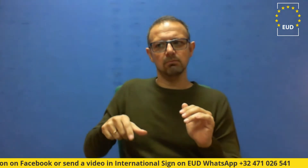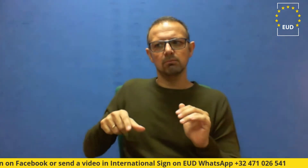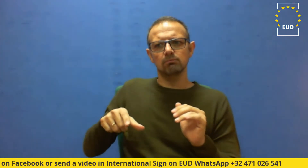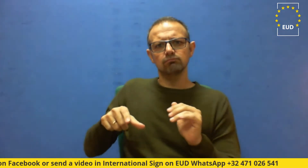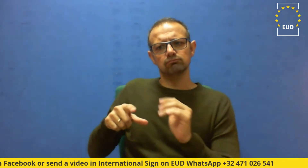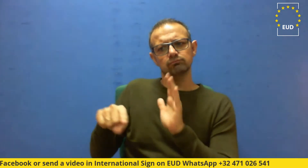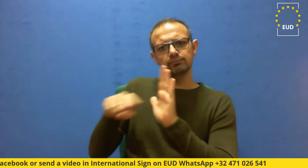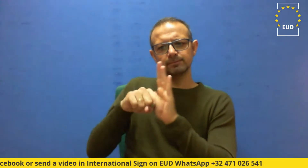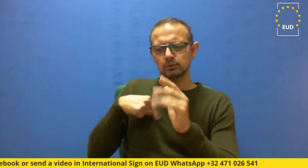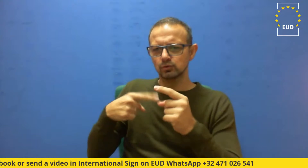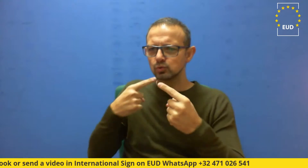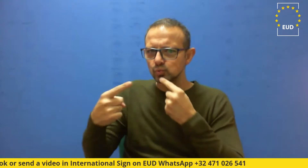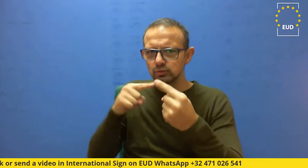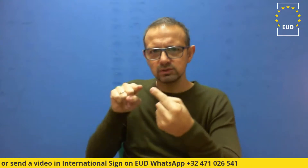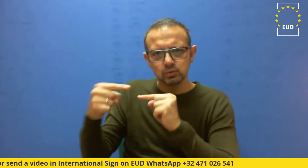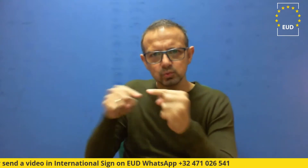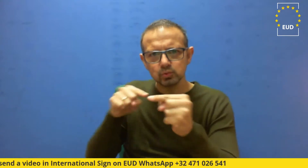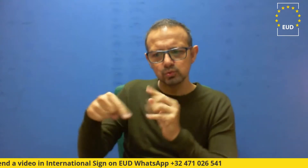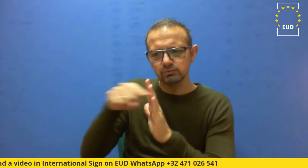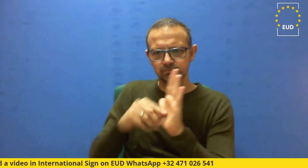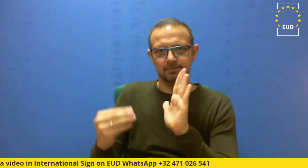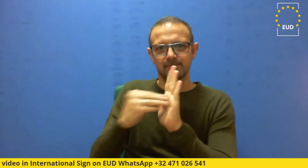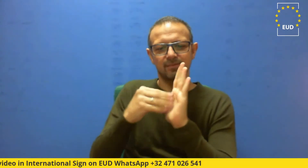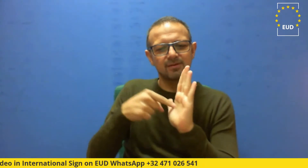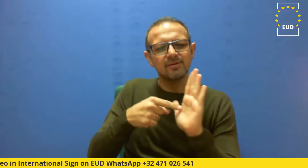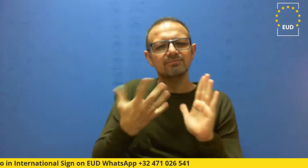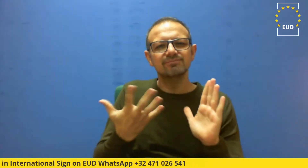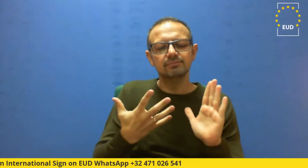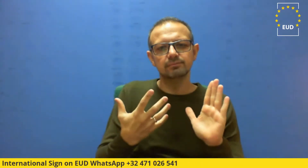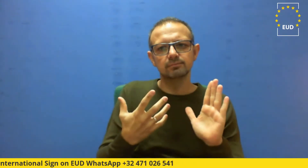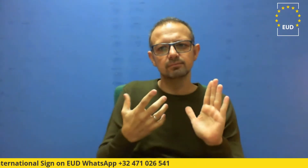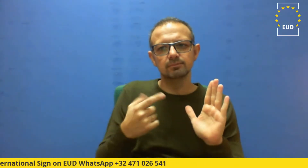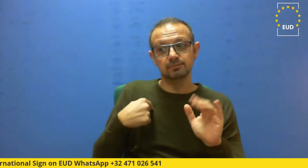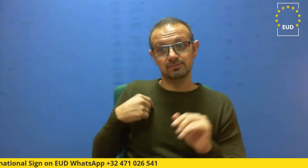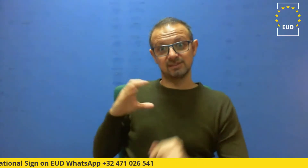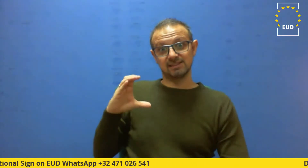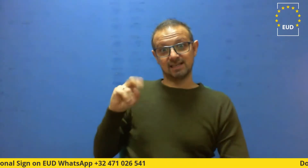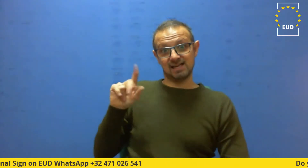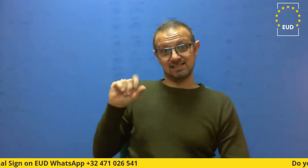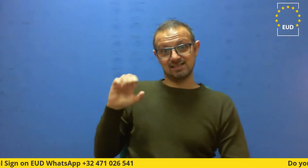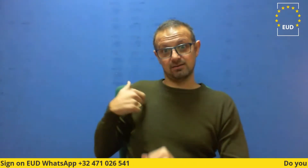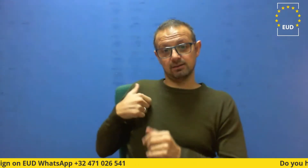in Spain, we will actually be having a meeting looking at